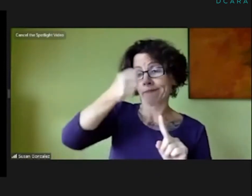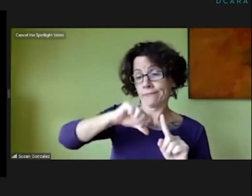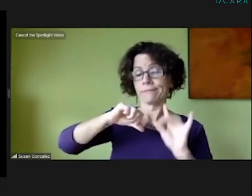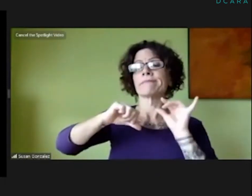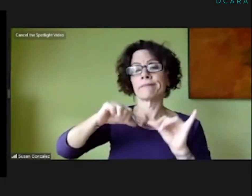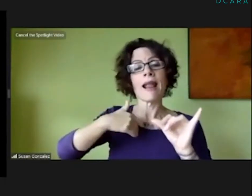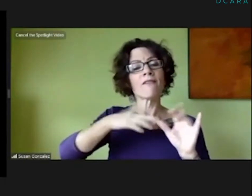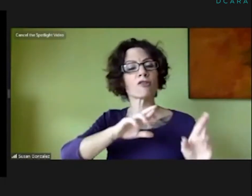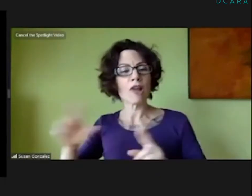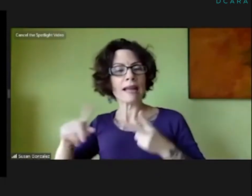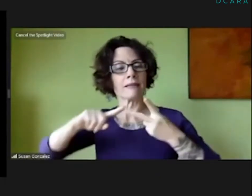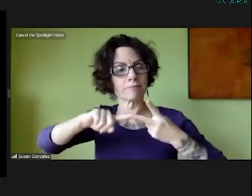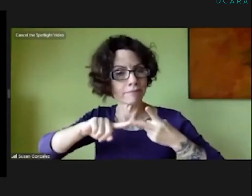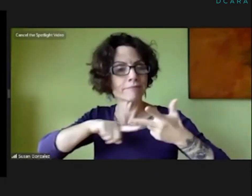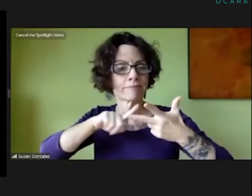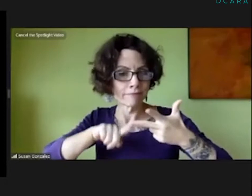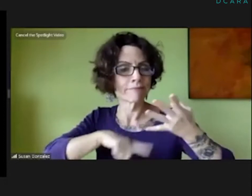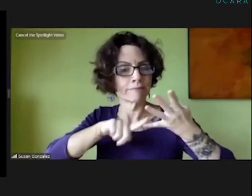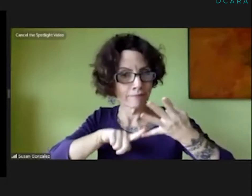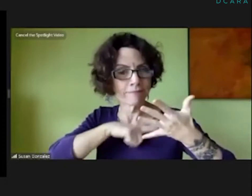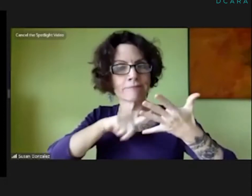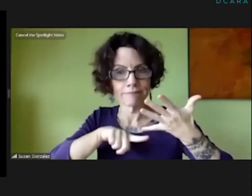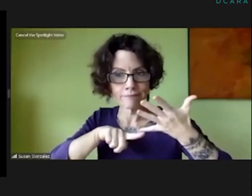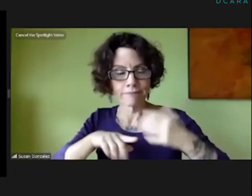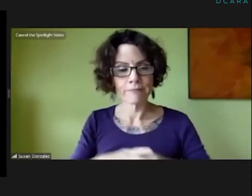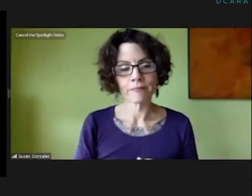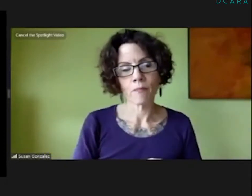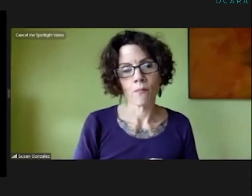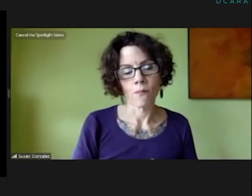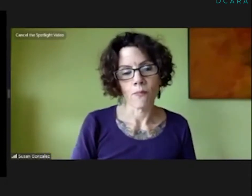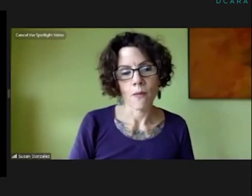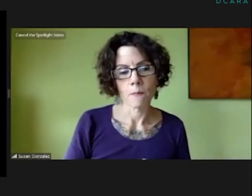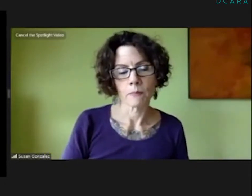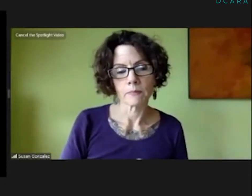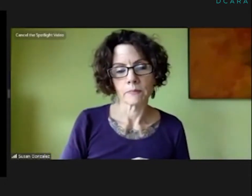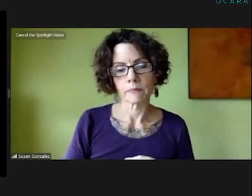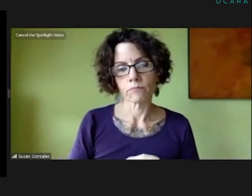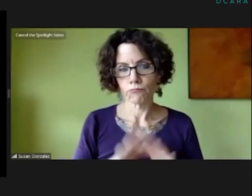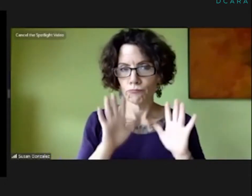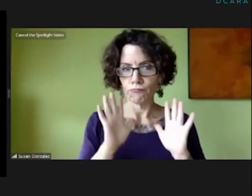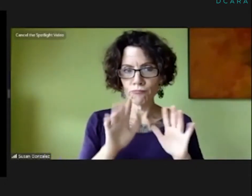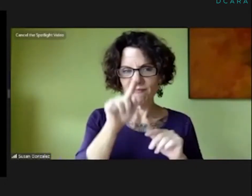That's why we encourage you to consider different people. If your first option declines, then you have backup